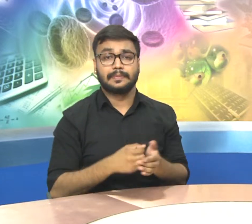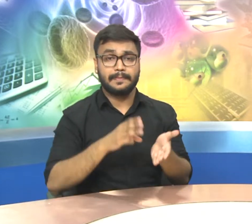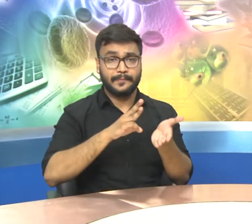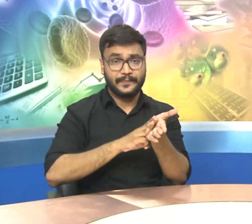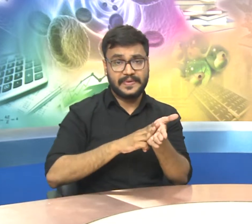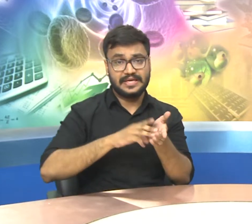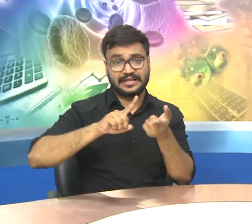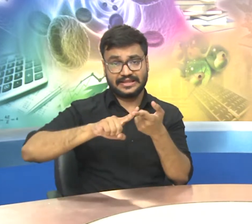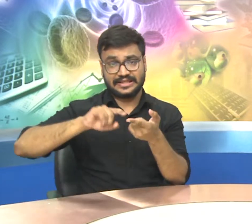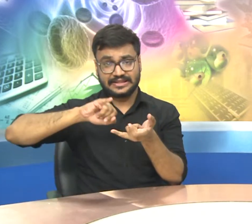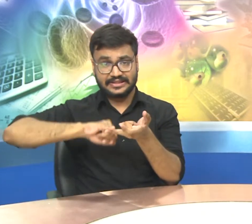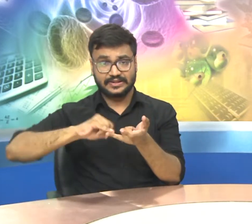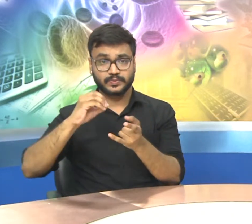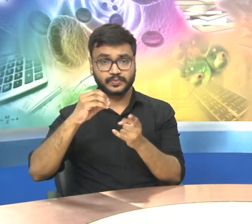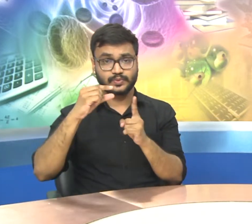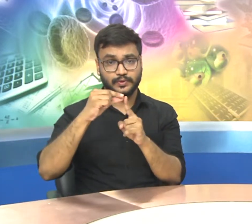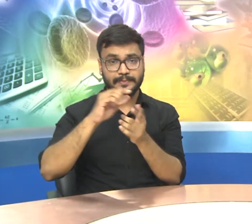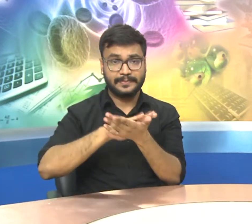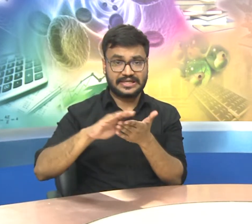Second level is